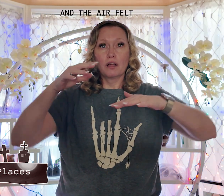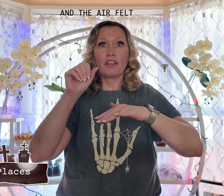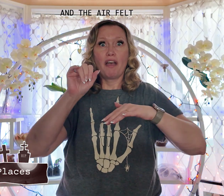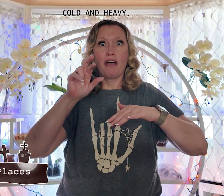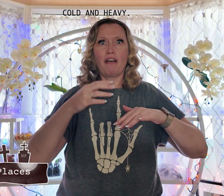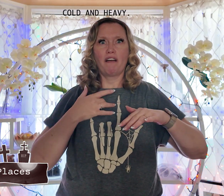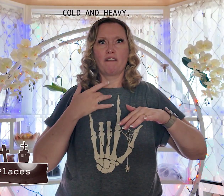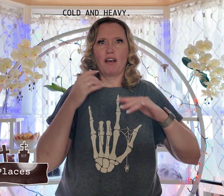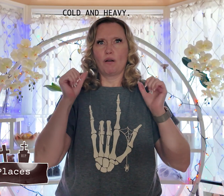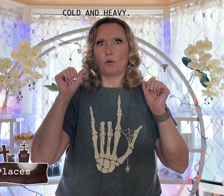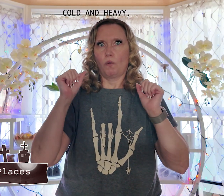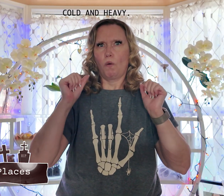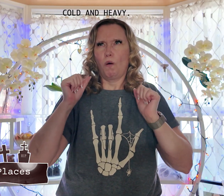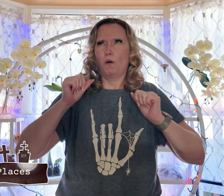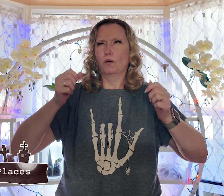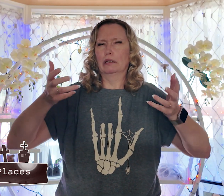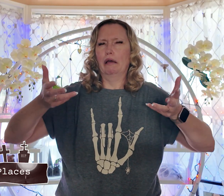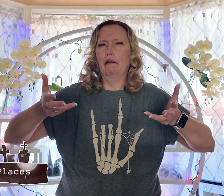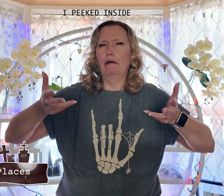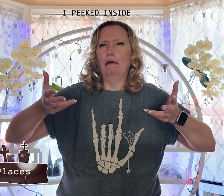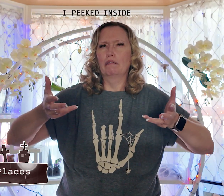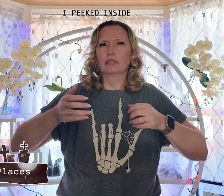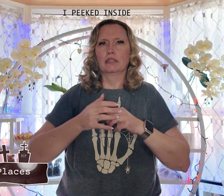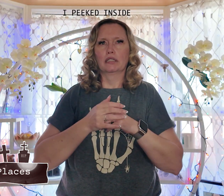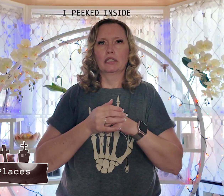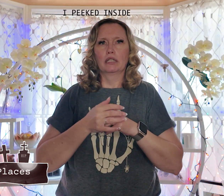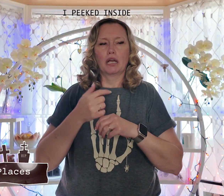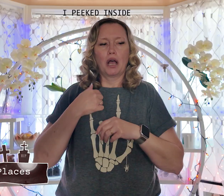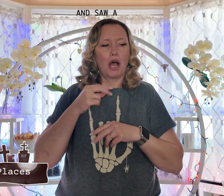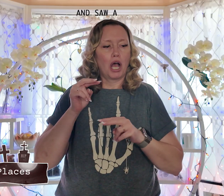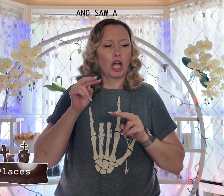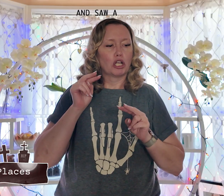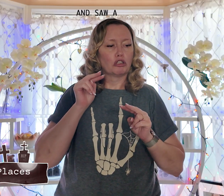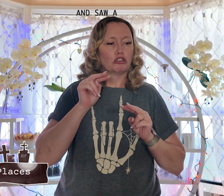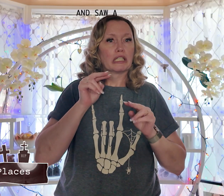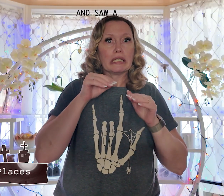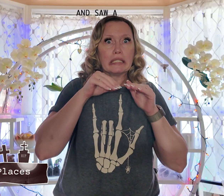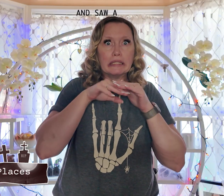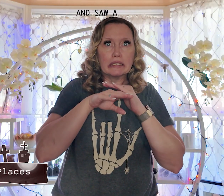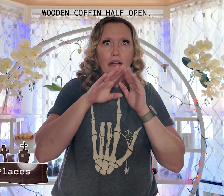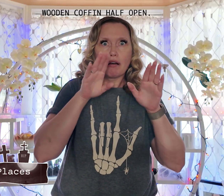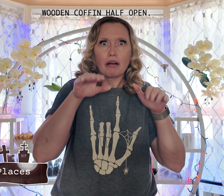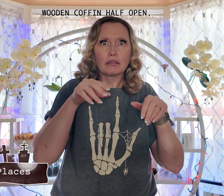felt cold and heavy. I peeked inside and saw a wooden